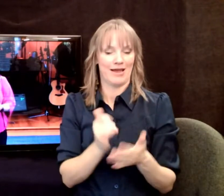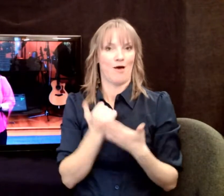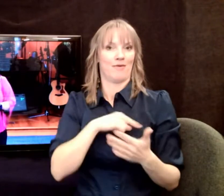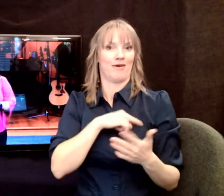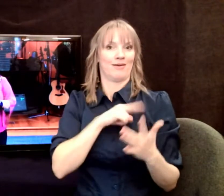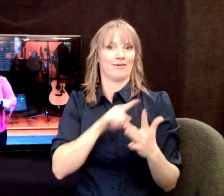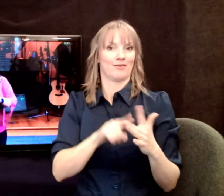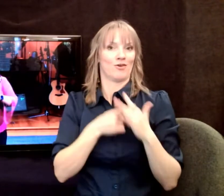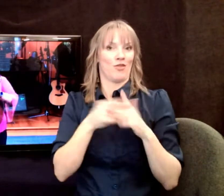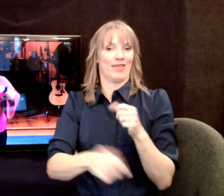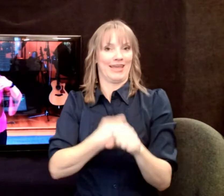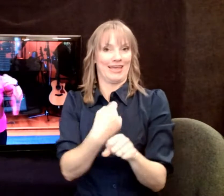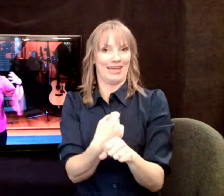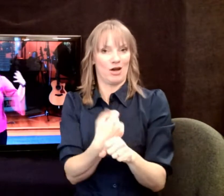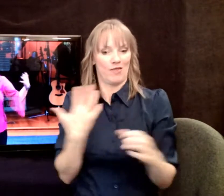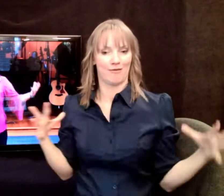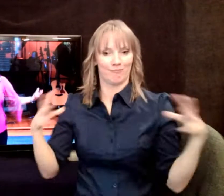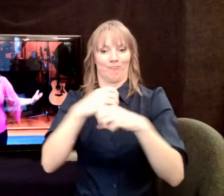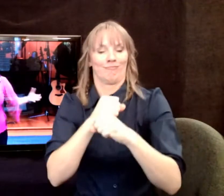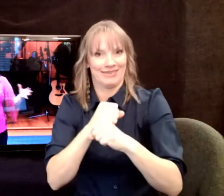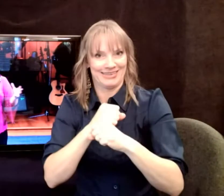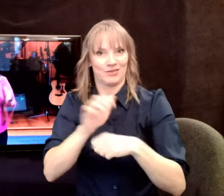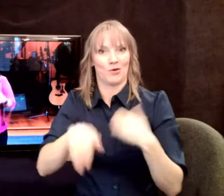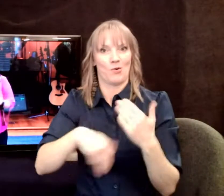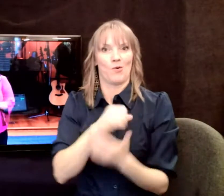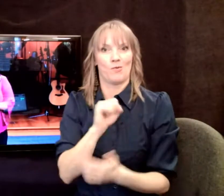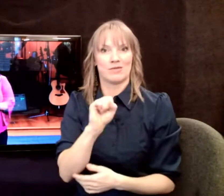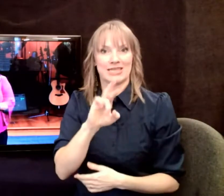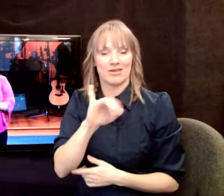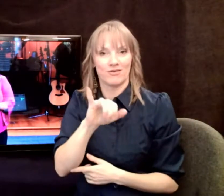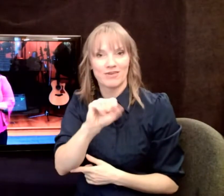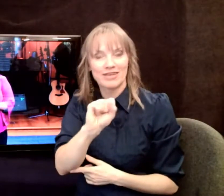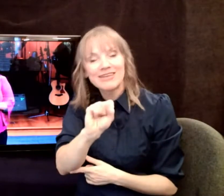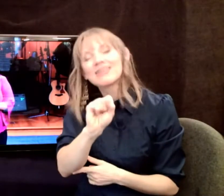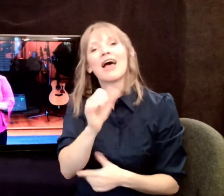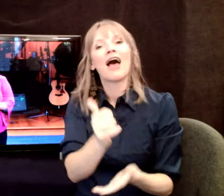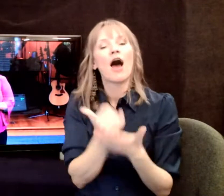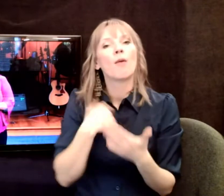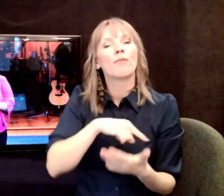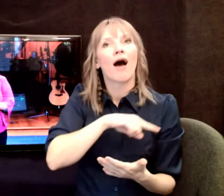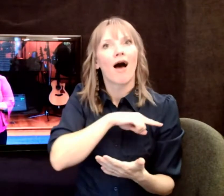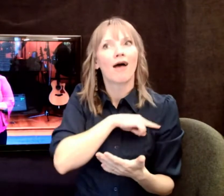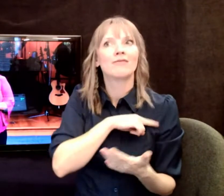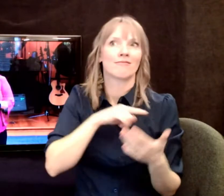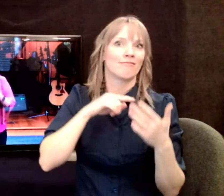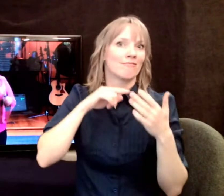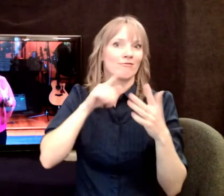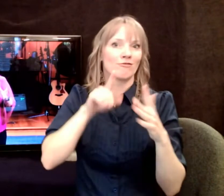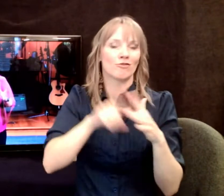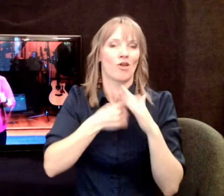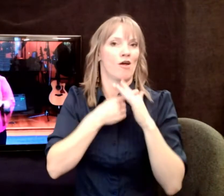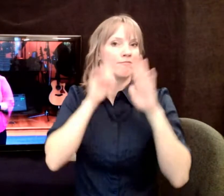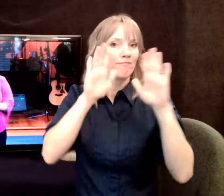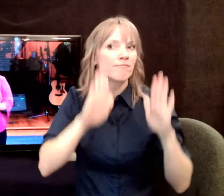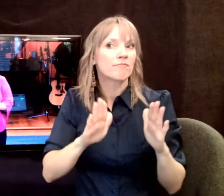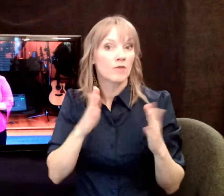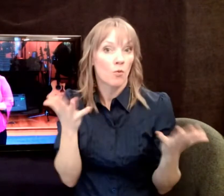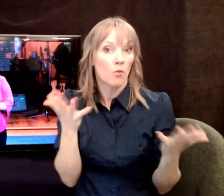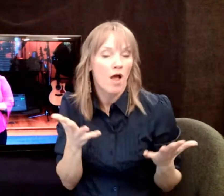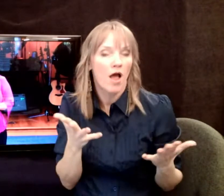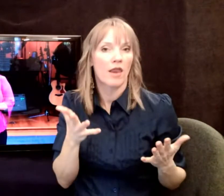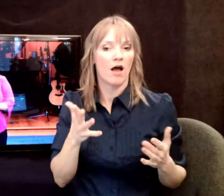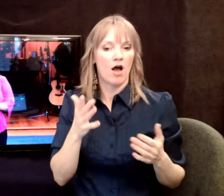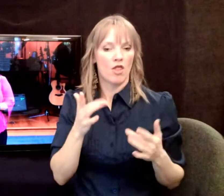year that encapsulated this whole series and got us to a great start about listening to the heart of the